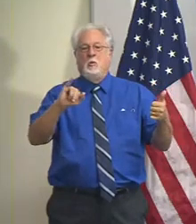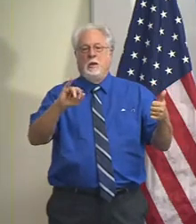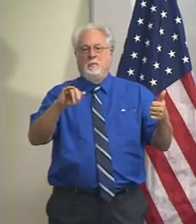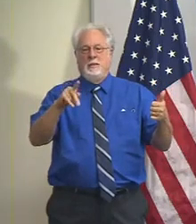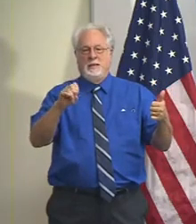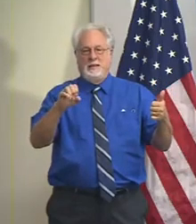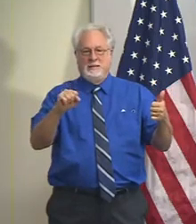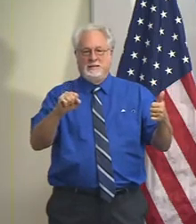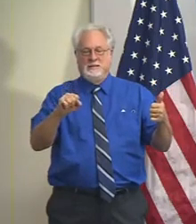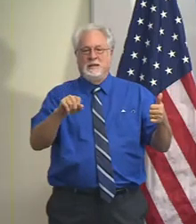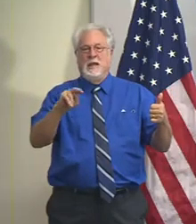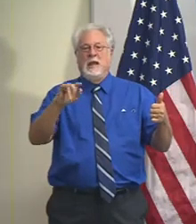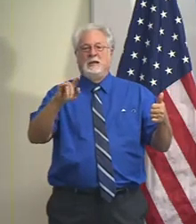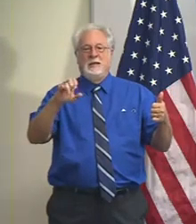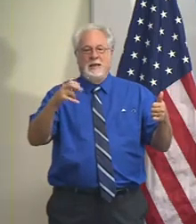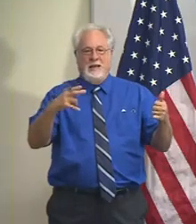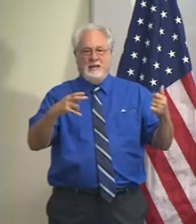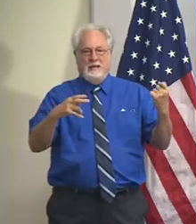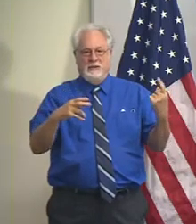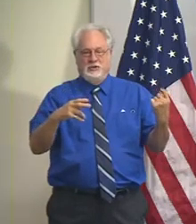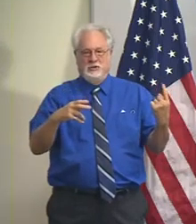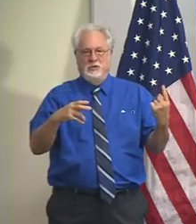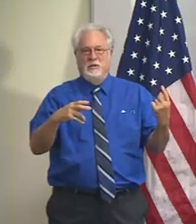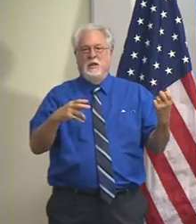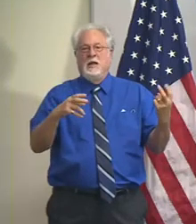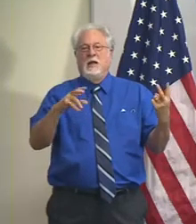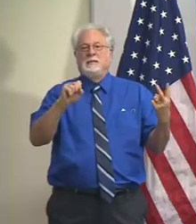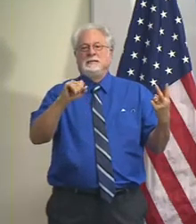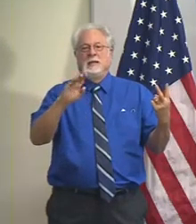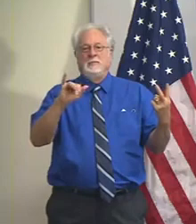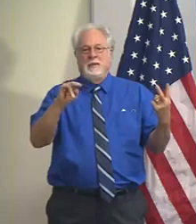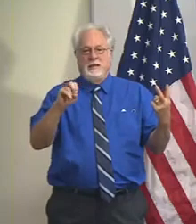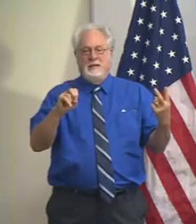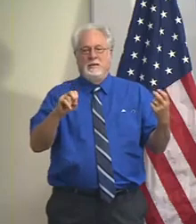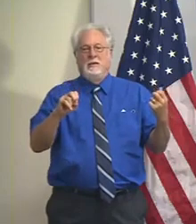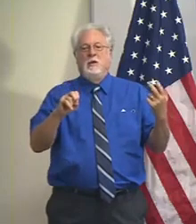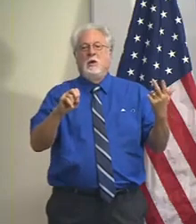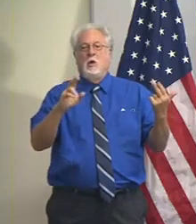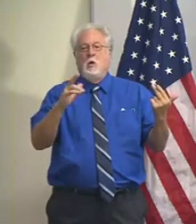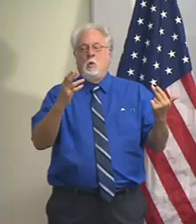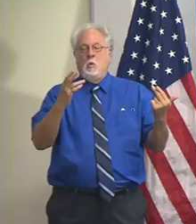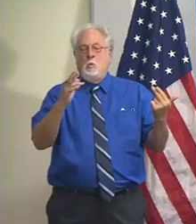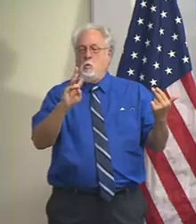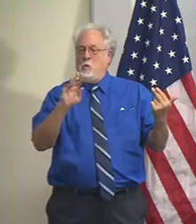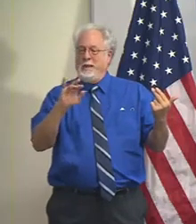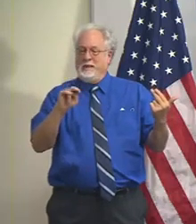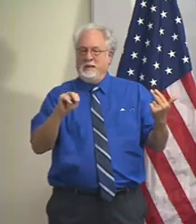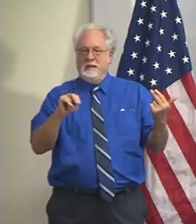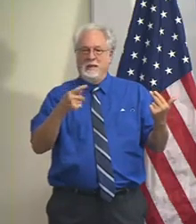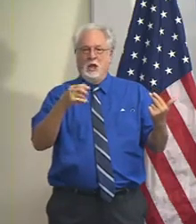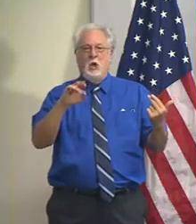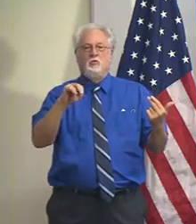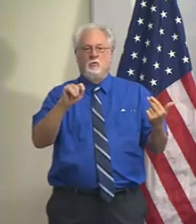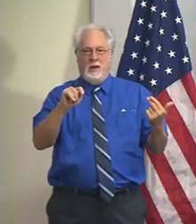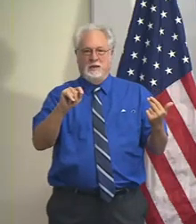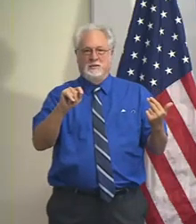Rapides, Natchitoches, Sabine, Wynne,